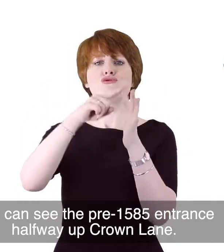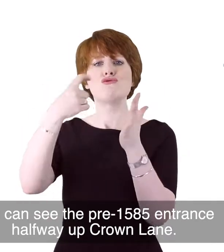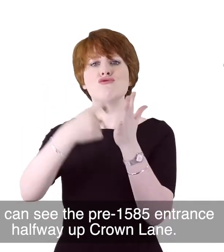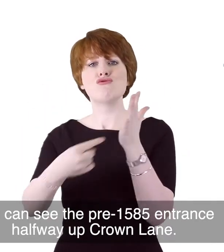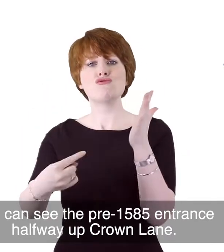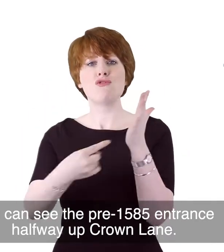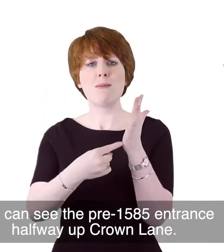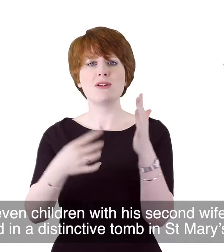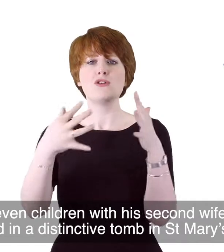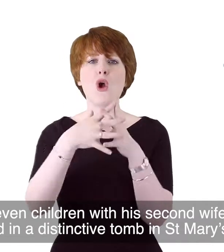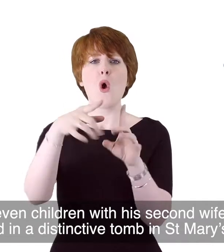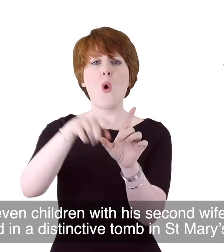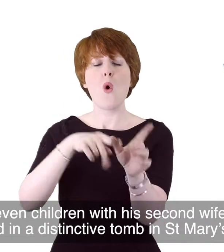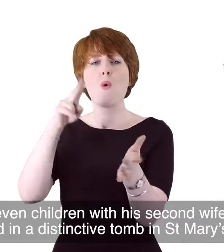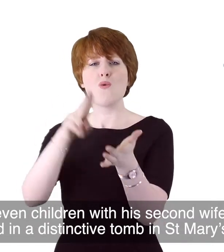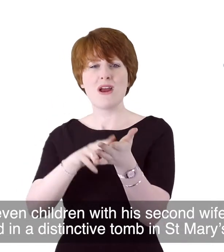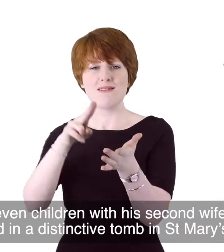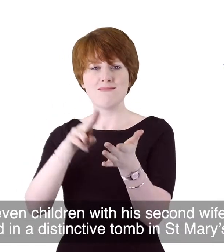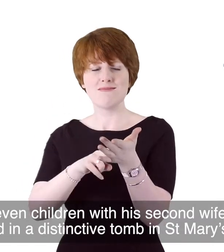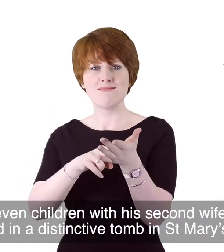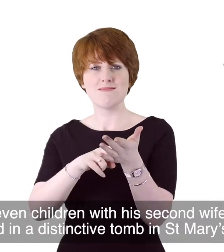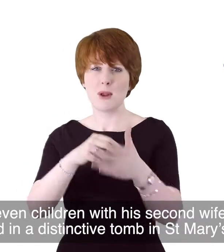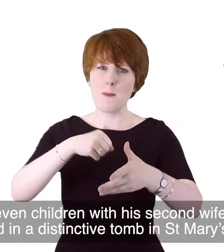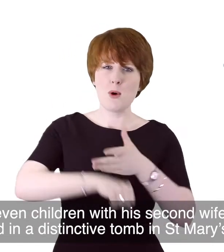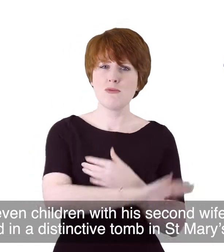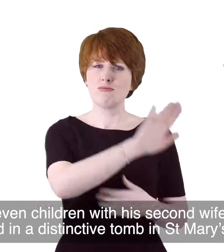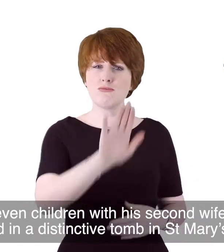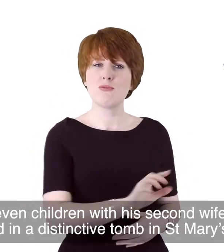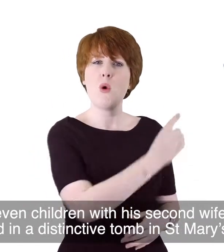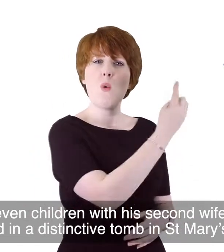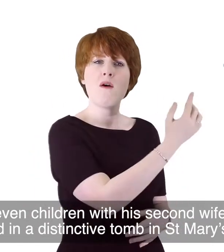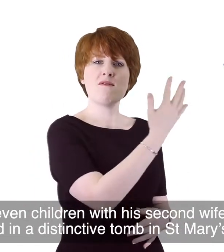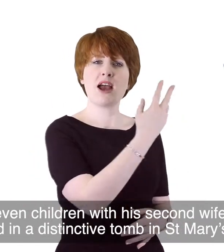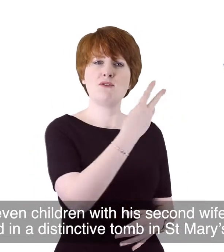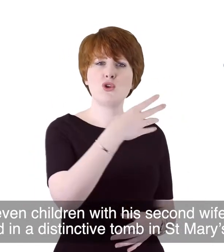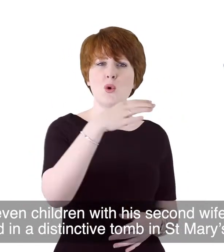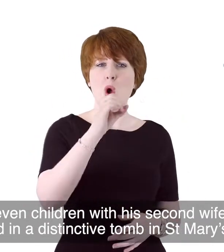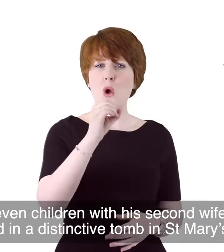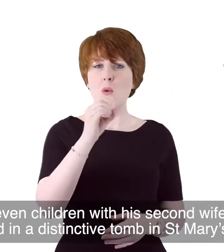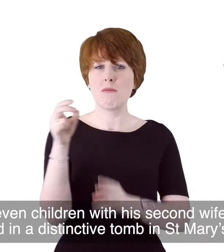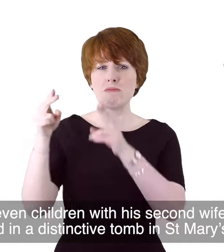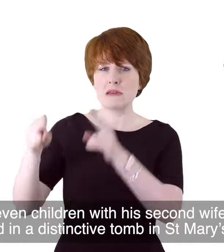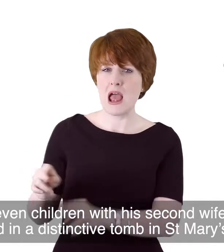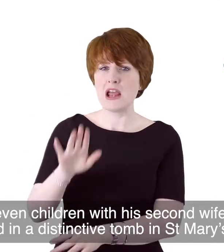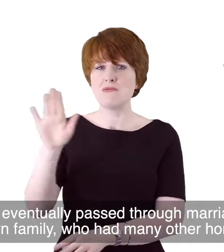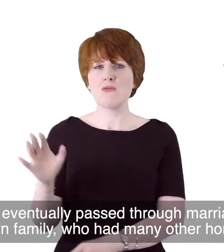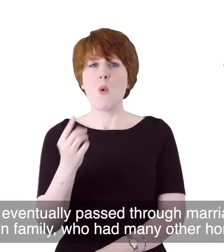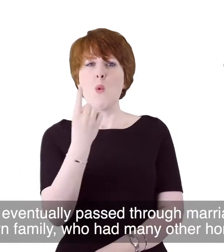Lane. Robert had 7 children with his second wife, Dorothy. He was buried in a distinctive tomb in St Mary's Church. Plas